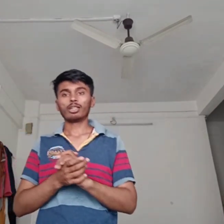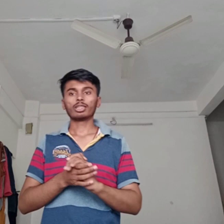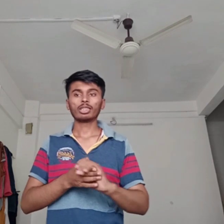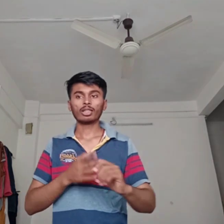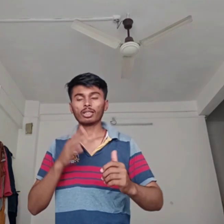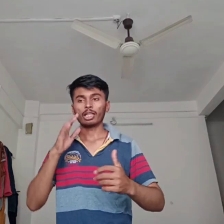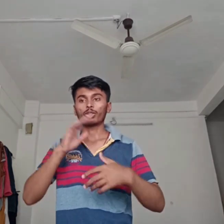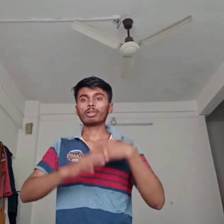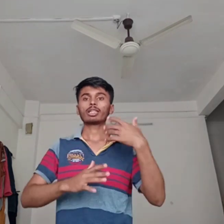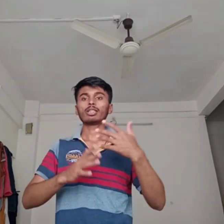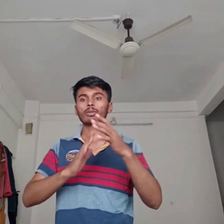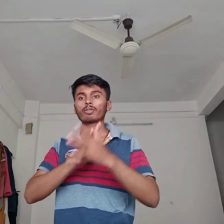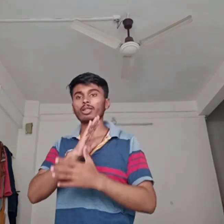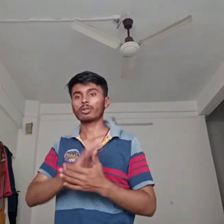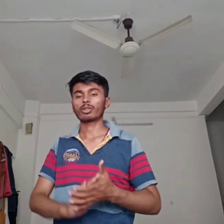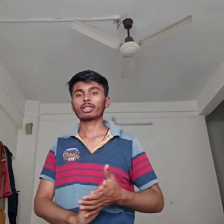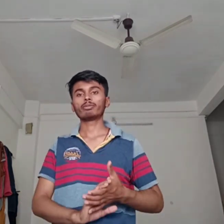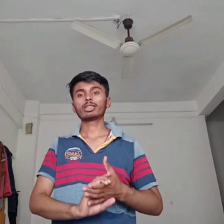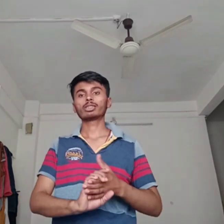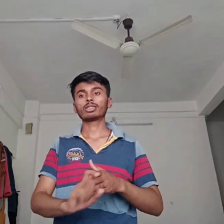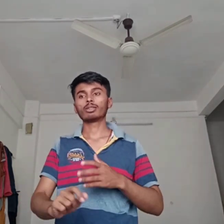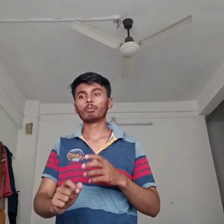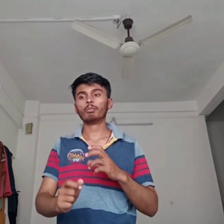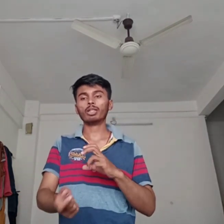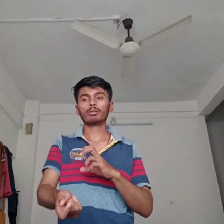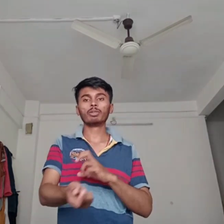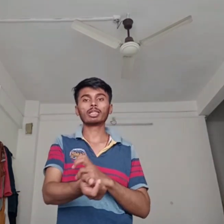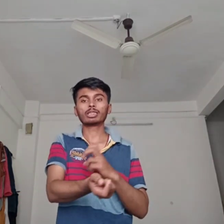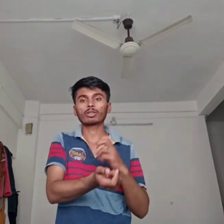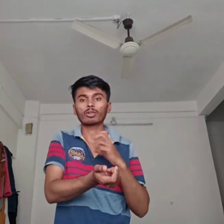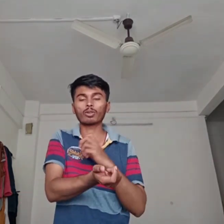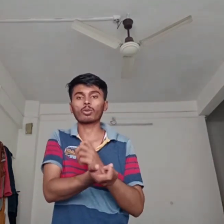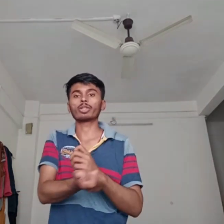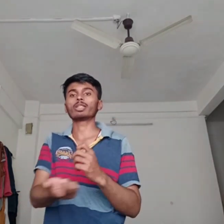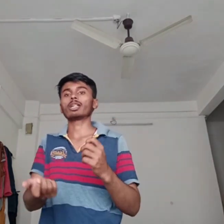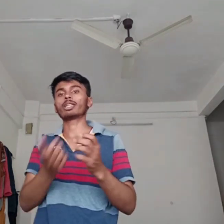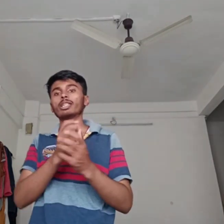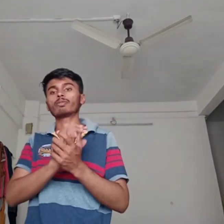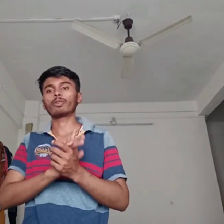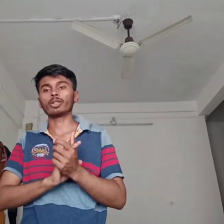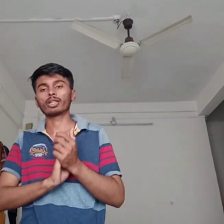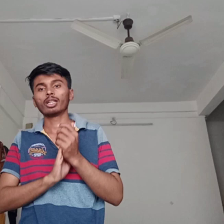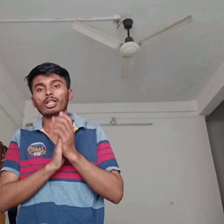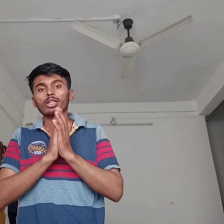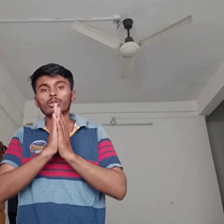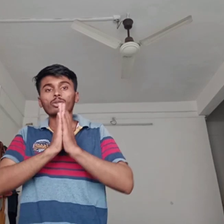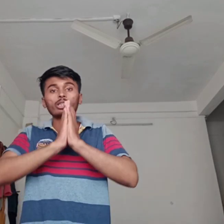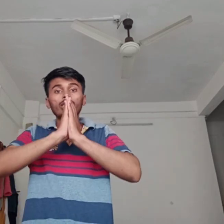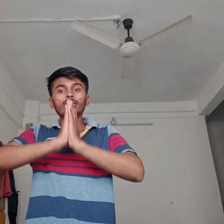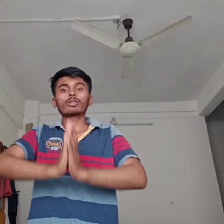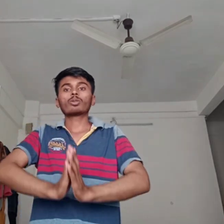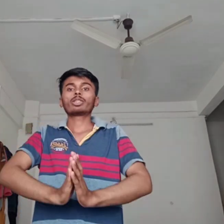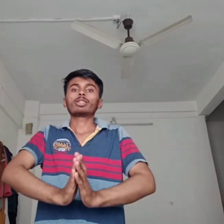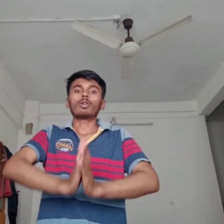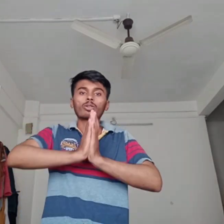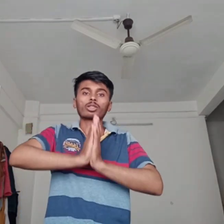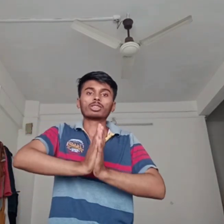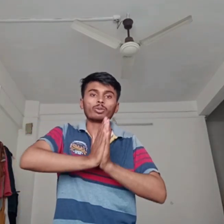then automatically after 5 or 10 minutes the blood is clotting at that point. So this clotting occurs due to